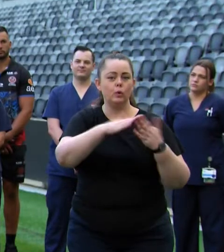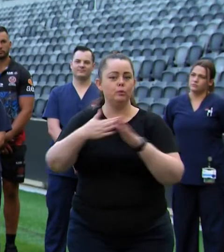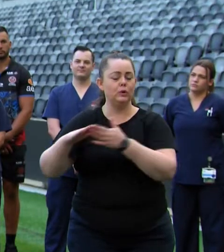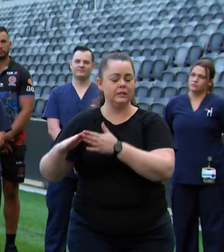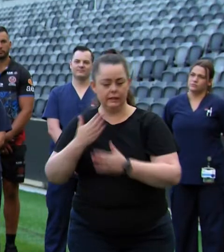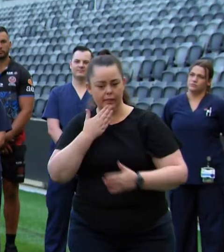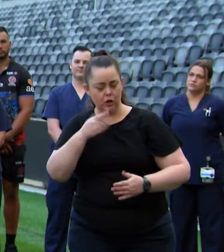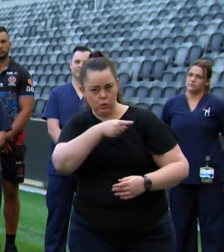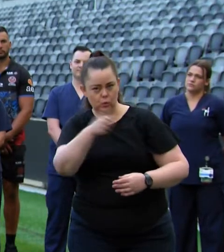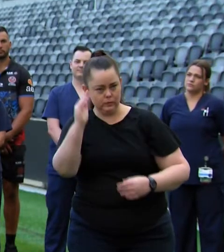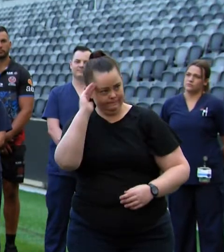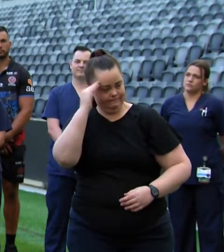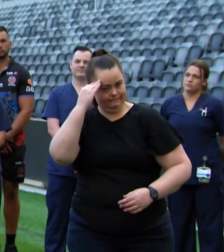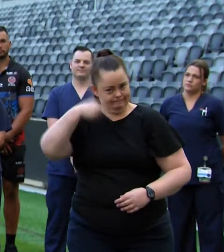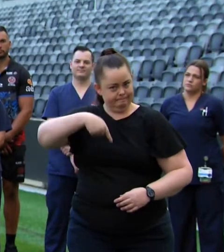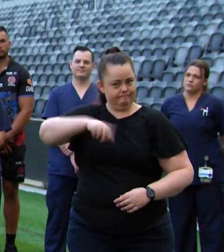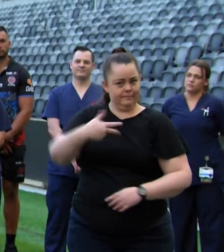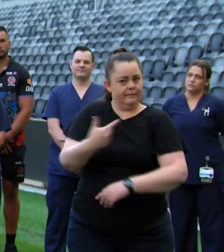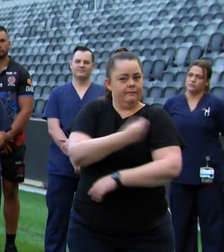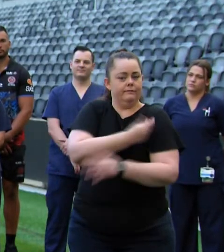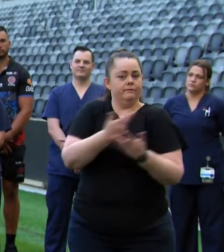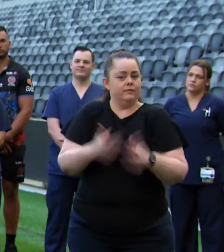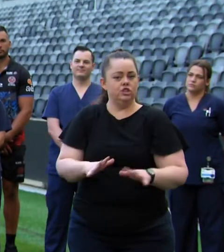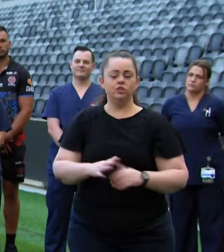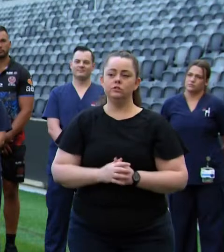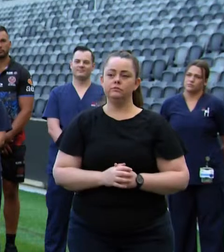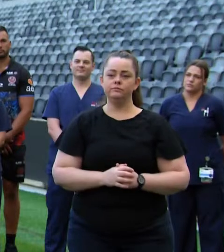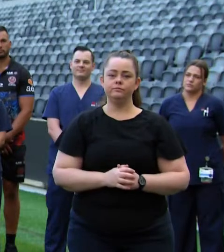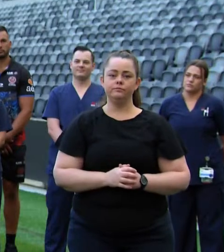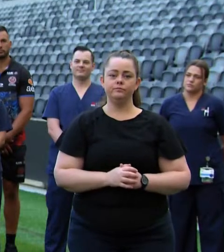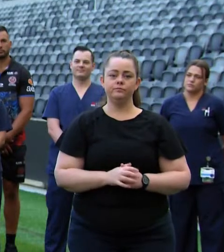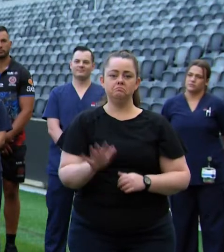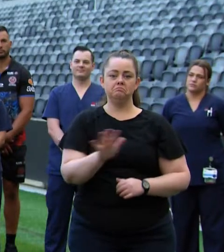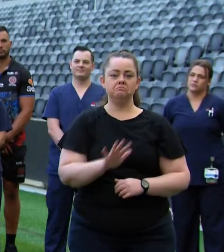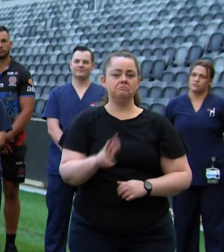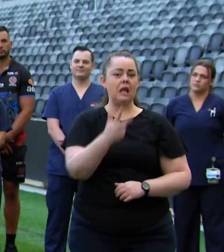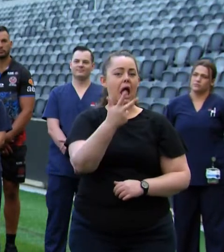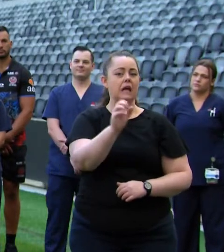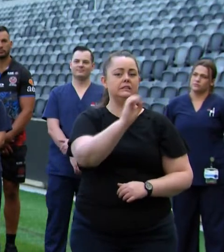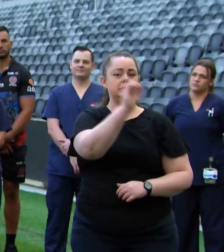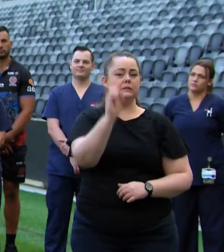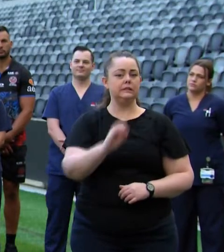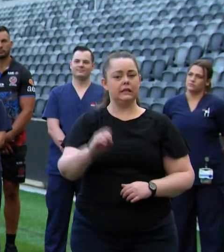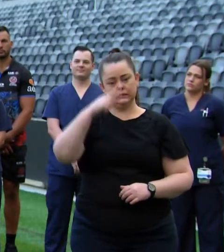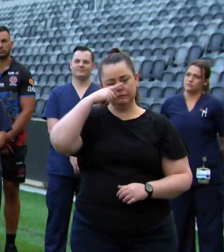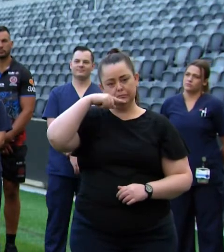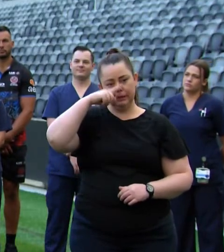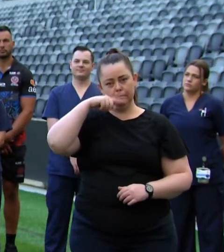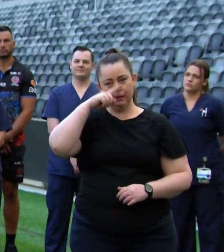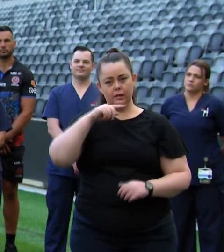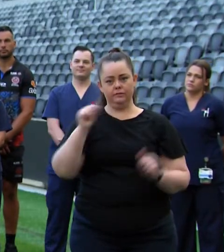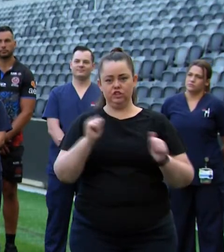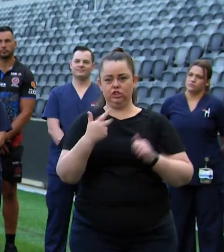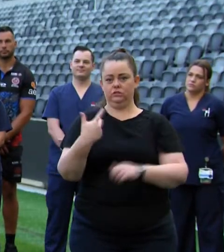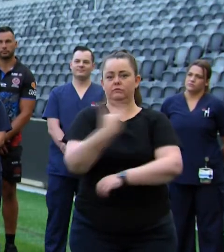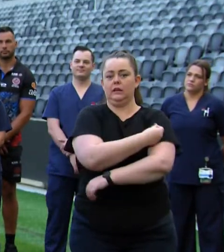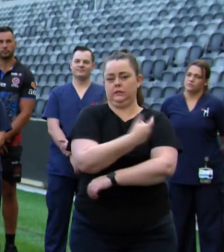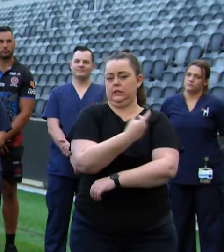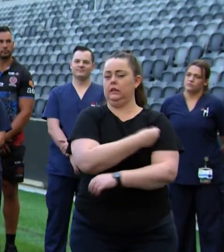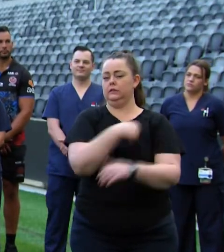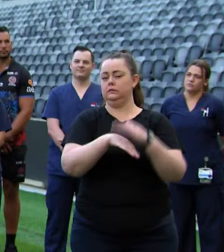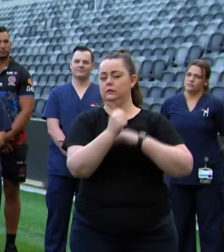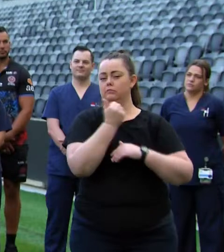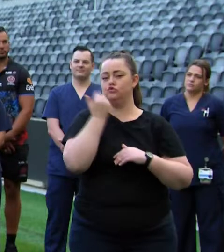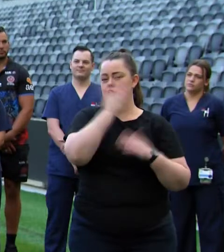getting vaccinated. Overall, it's in the mid-80% now of people who've been vaccinated. But of course, we do have some pockets,